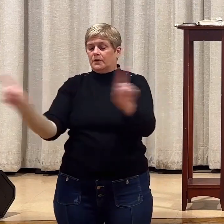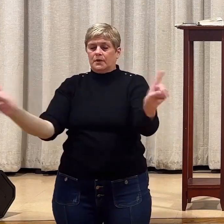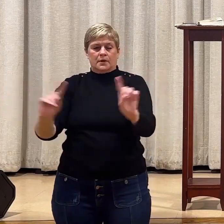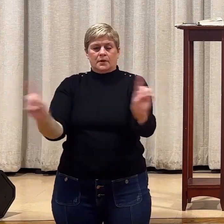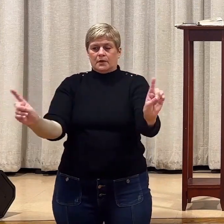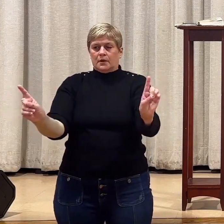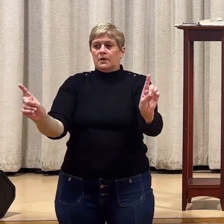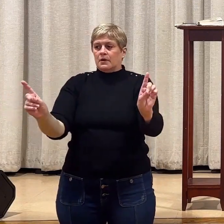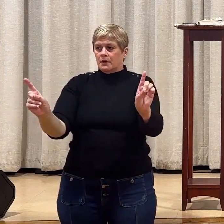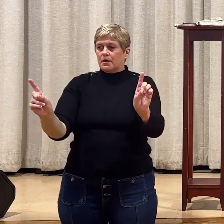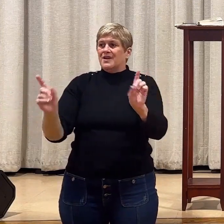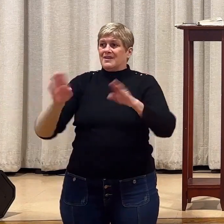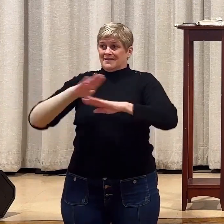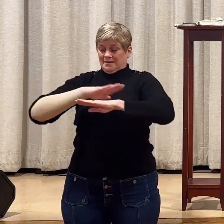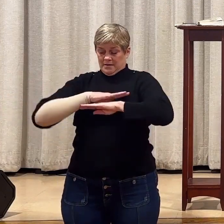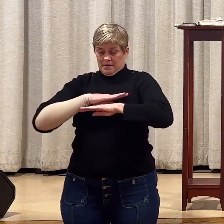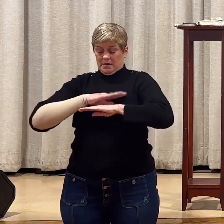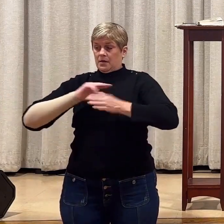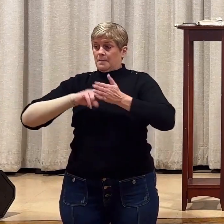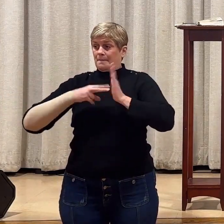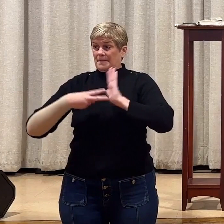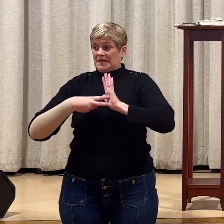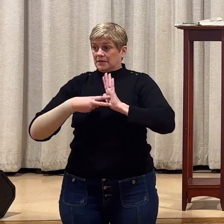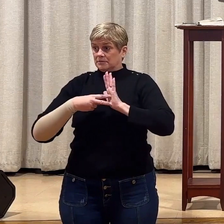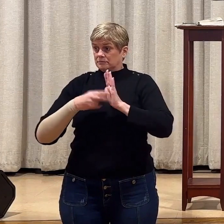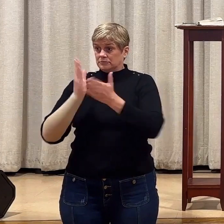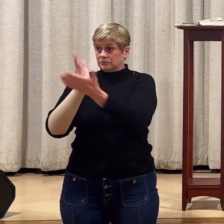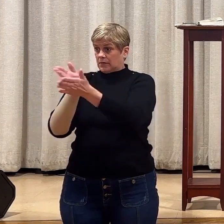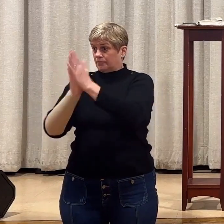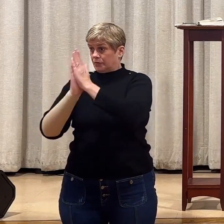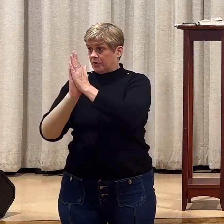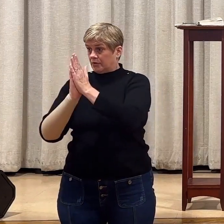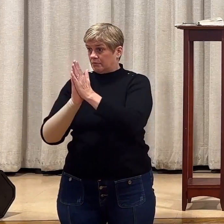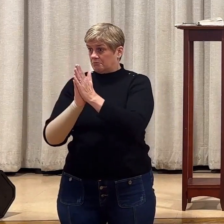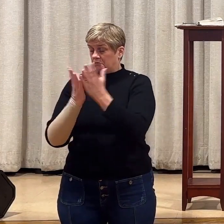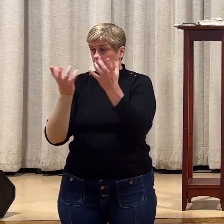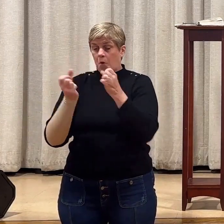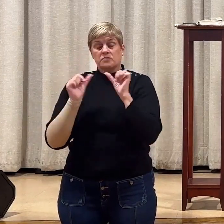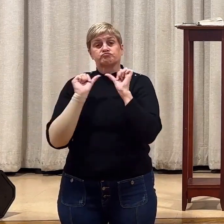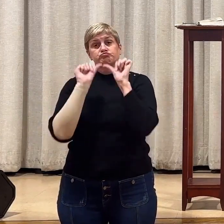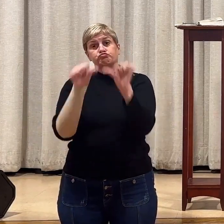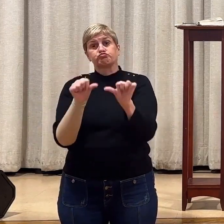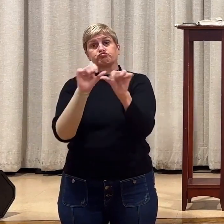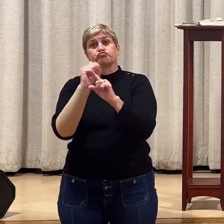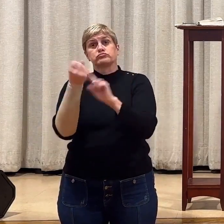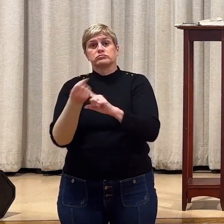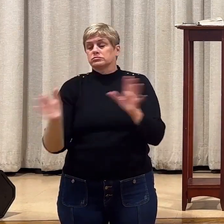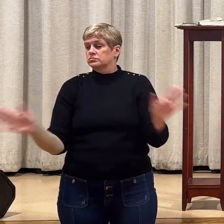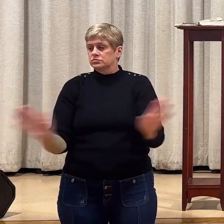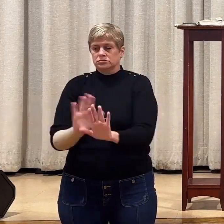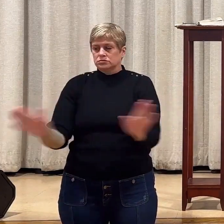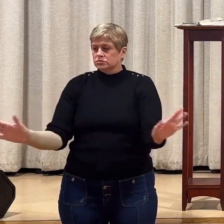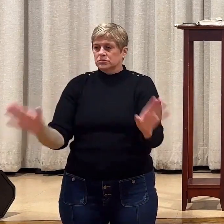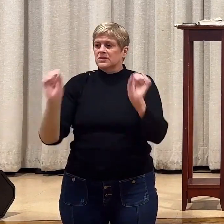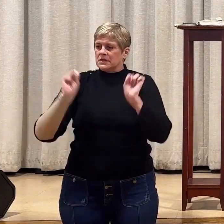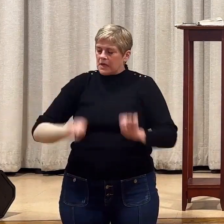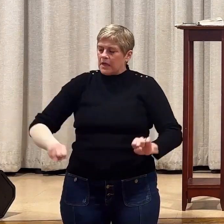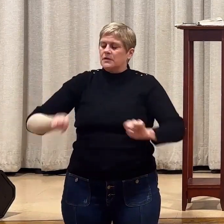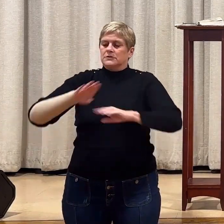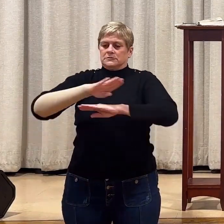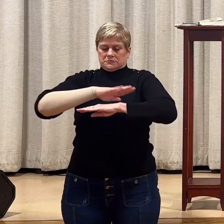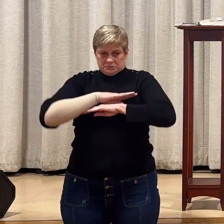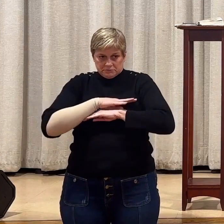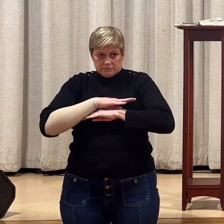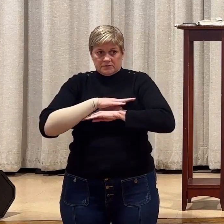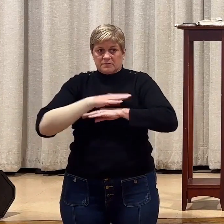that being content doesn't mean that you don't pray for things to change. You see, you can be content and still long for